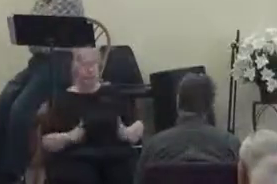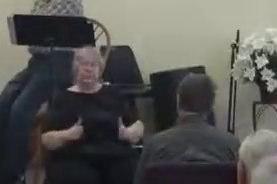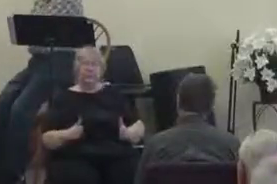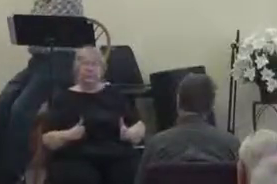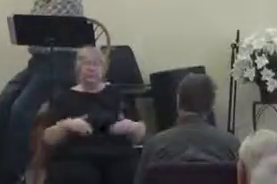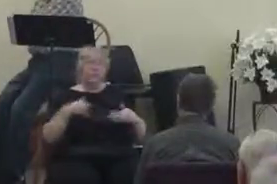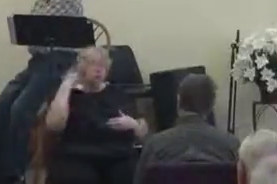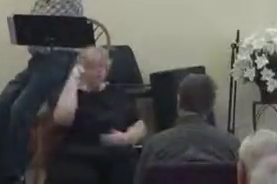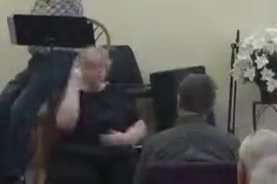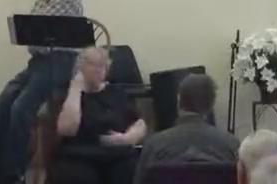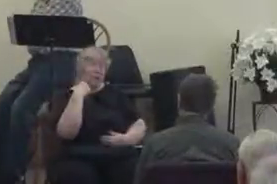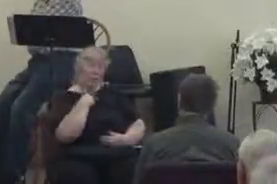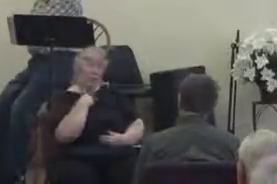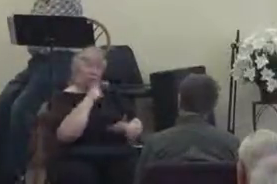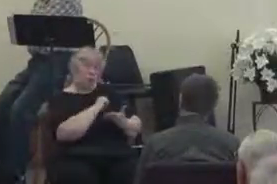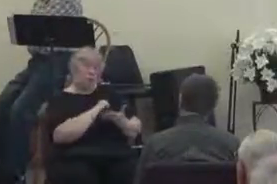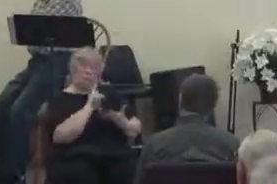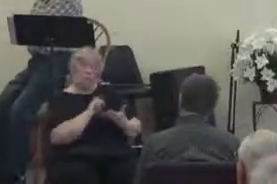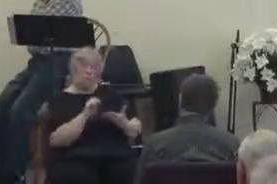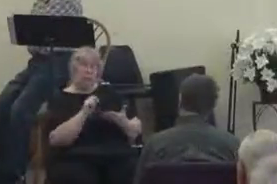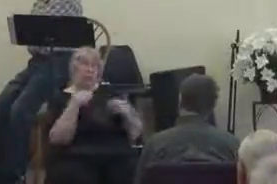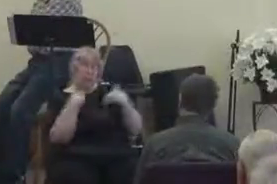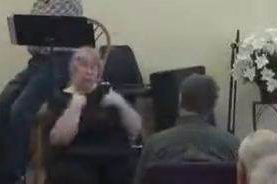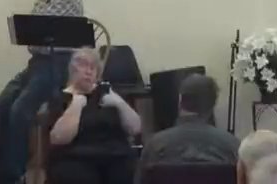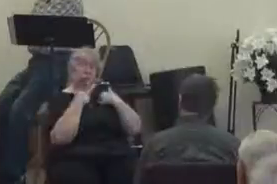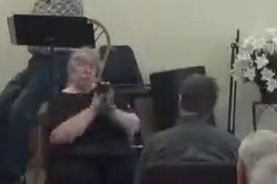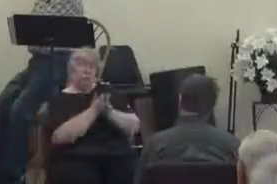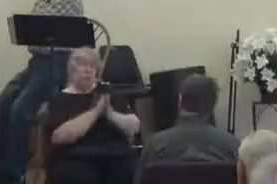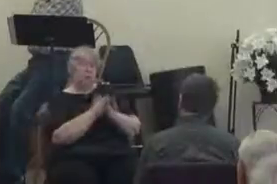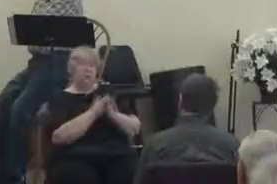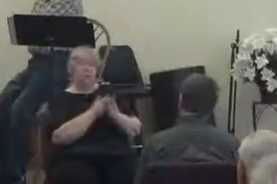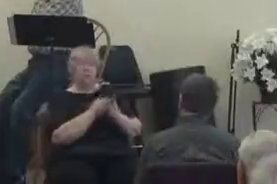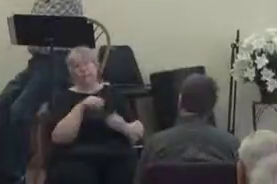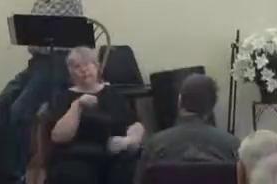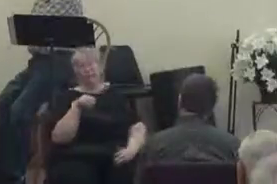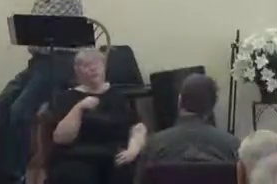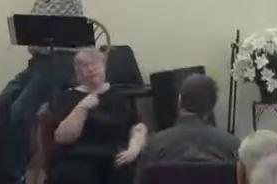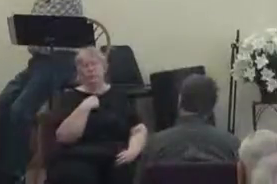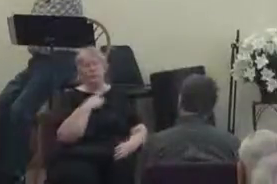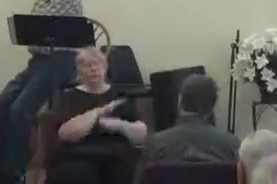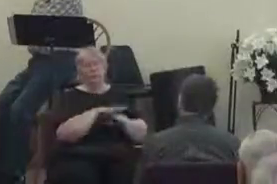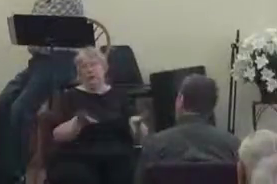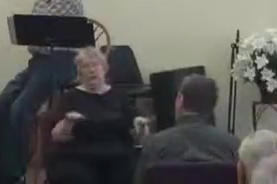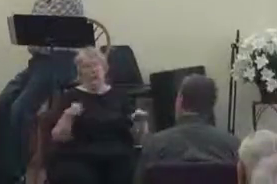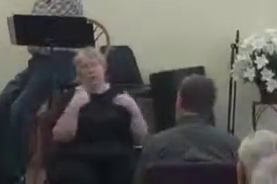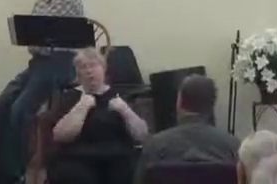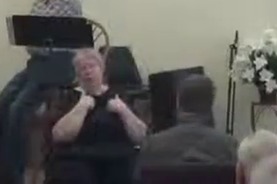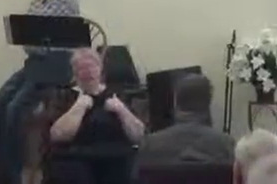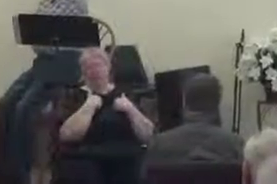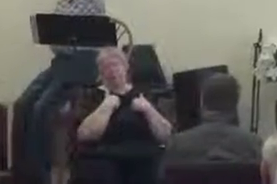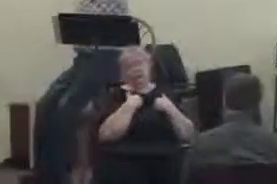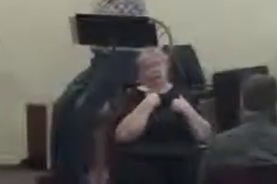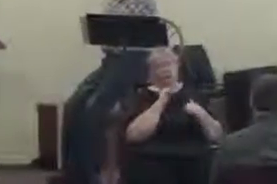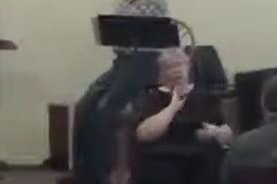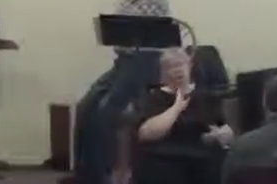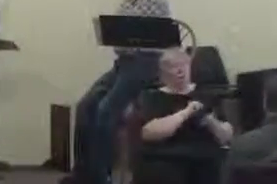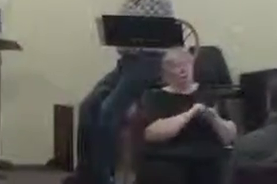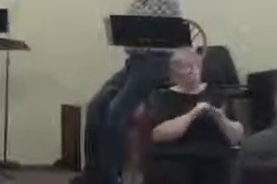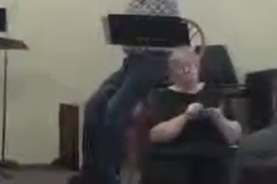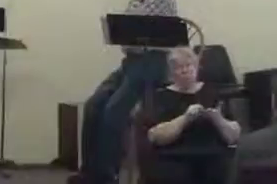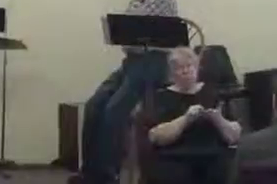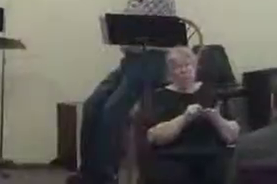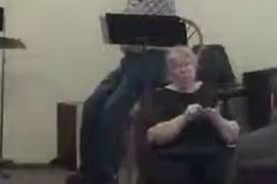the book. I own the book. I don't own the book. That's one thing. If you've never written a book, you don't know. you don't own your own book. Your